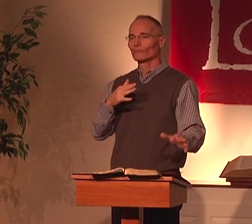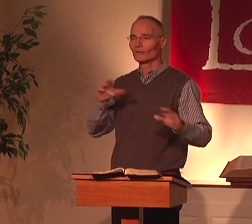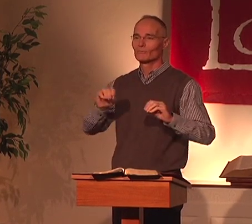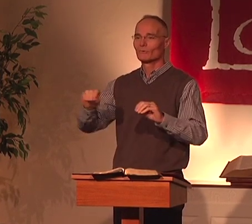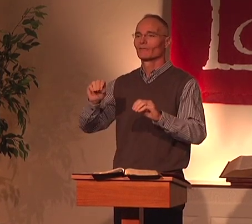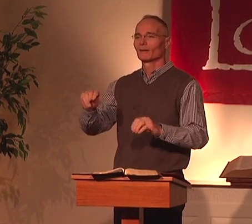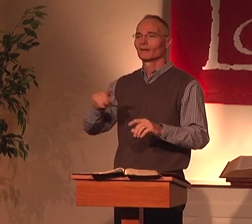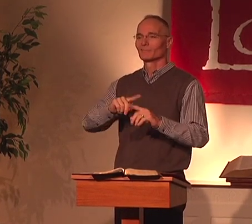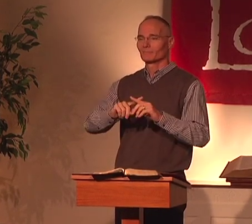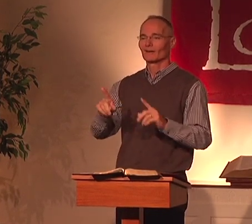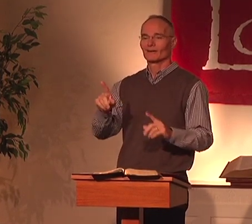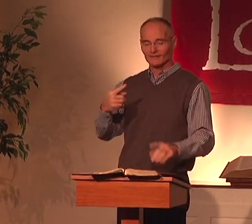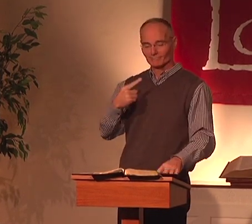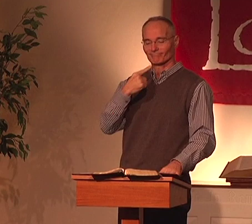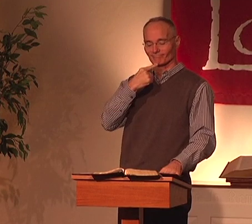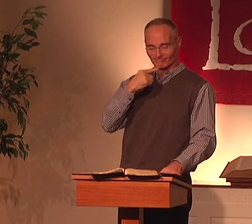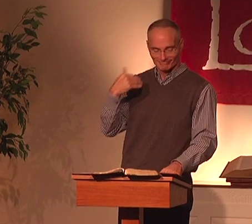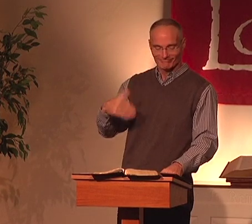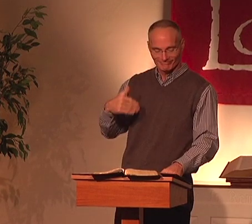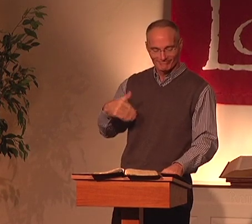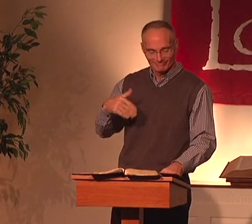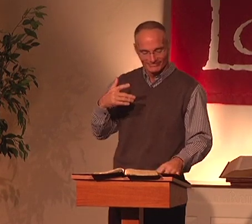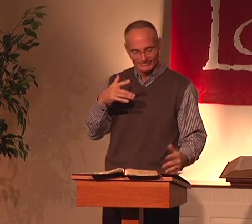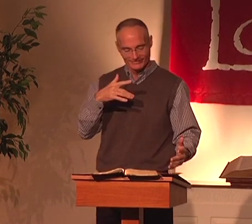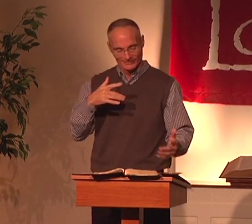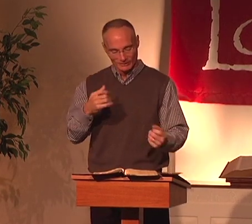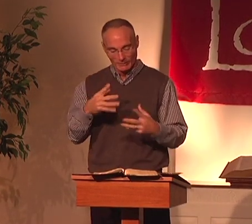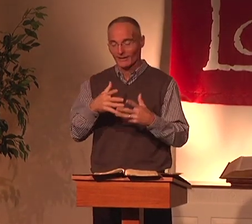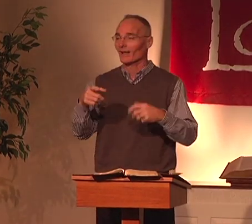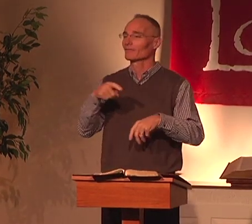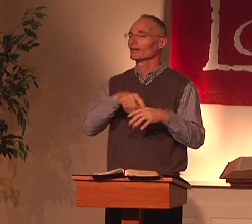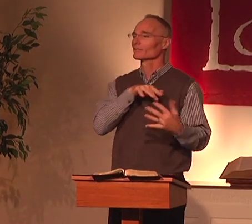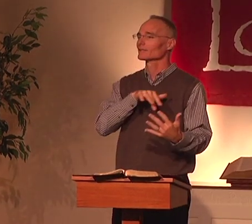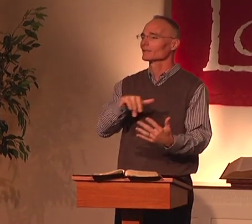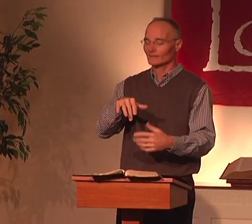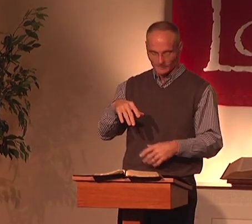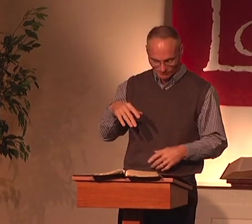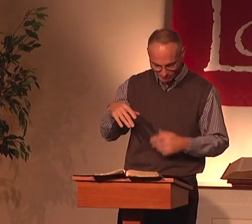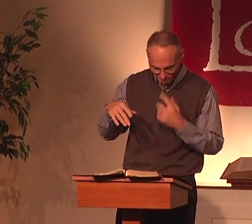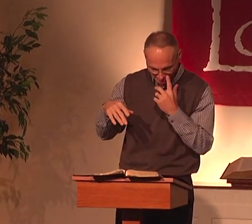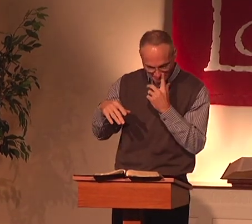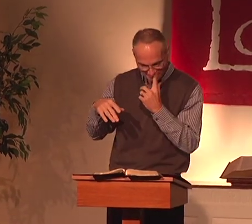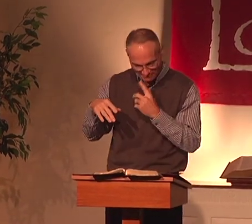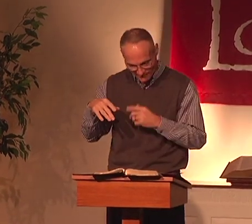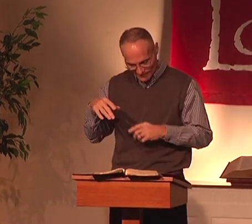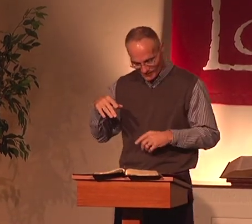I'm tired of it Time to move on I still will miss that Bible Chapter of the Bible